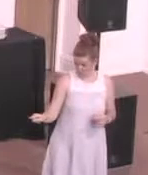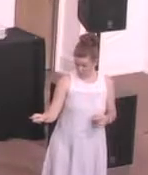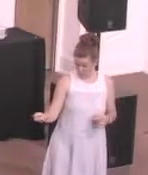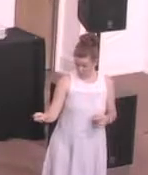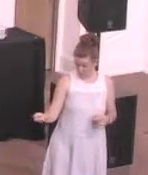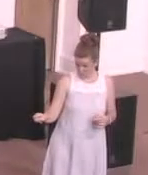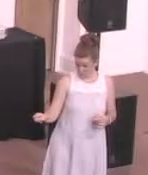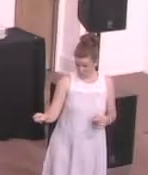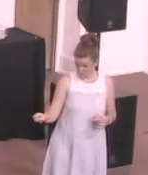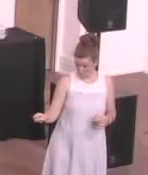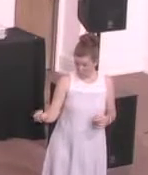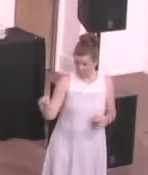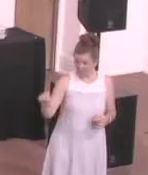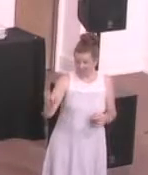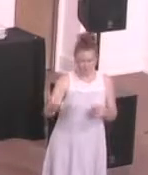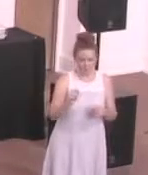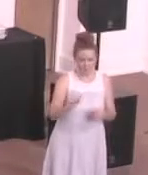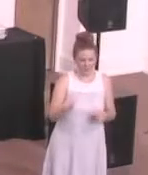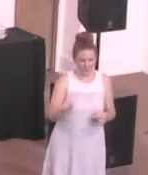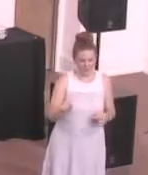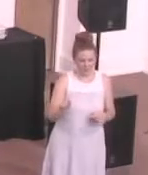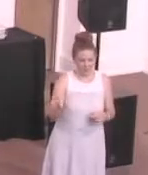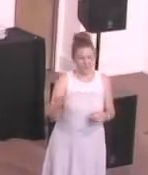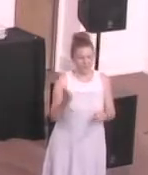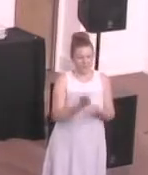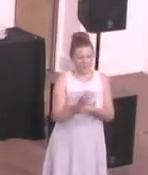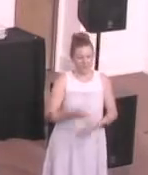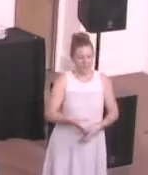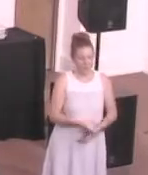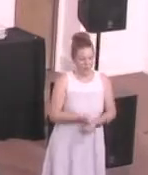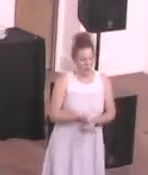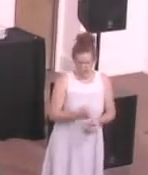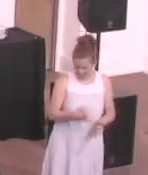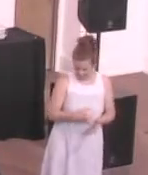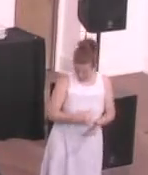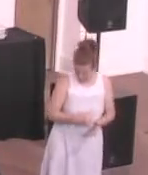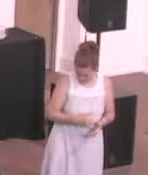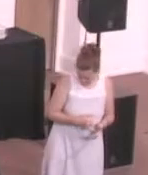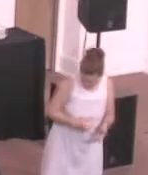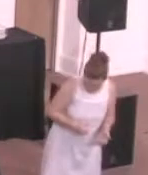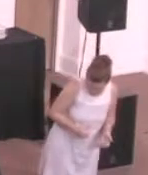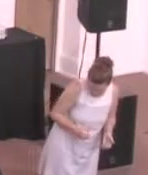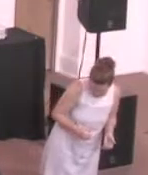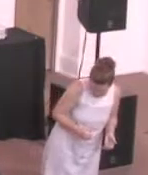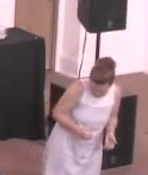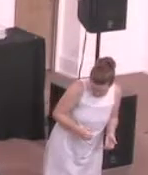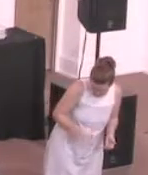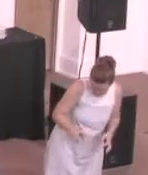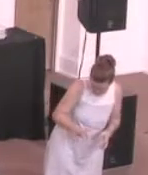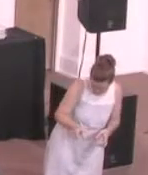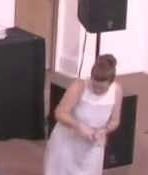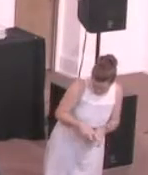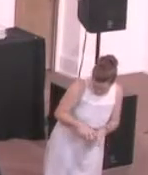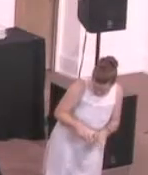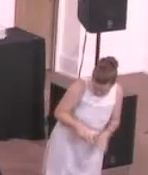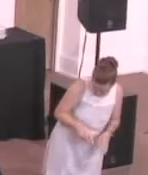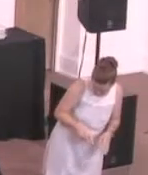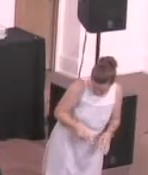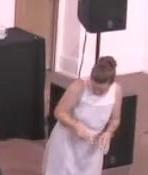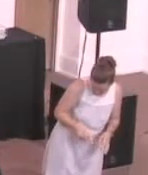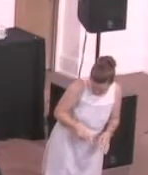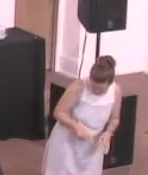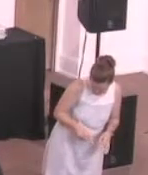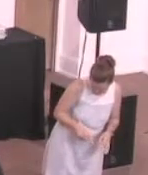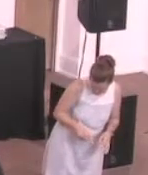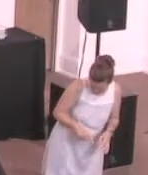Right now? Yeah, okay, hold it. Now, here's the deal. Sit on his foot and wrap your legs around his leg. Sit down. Yeah,